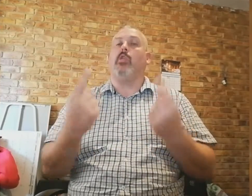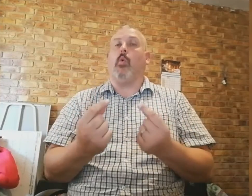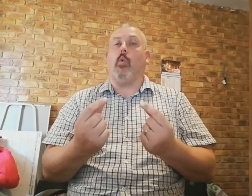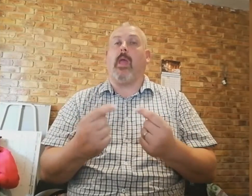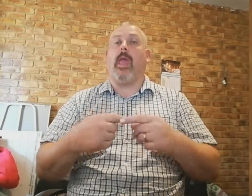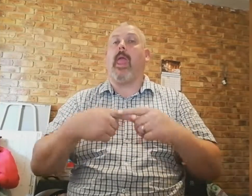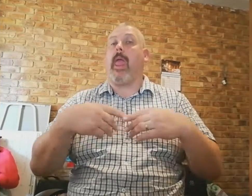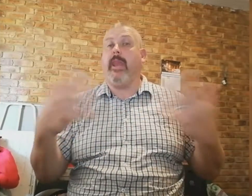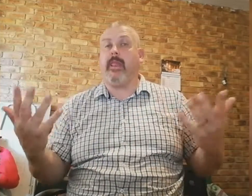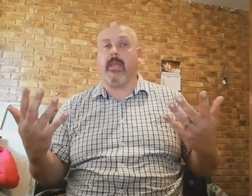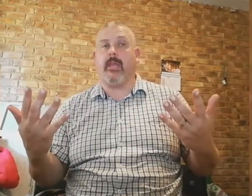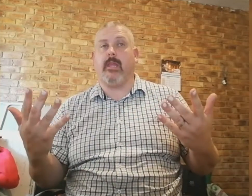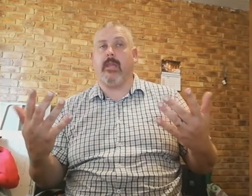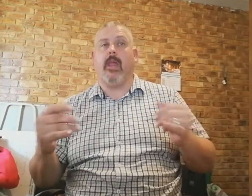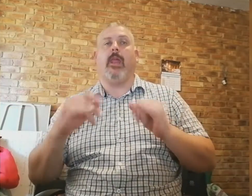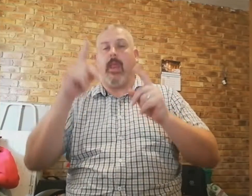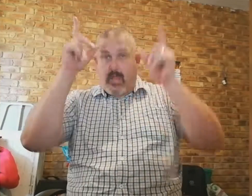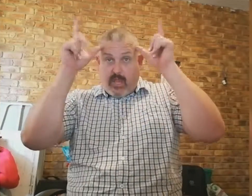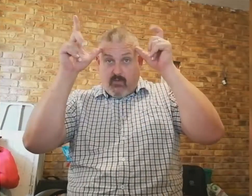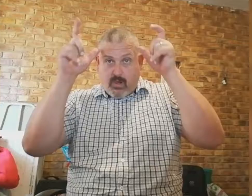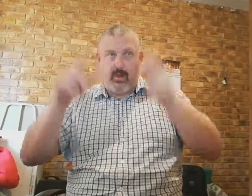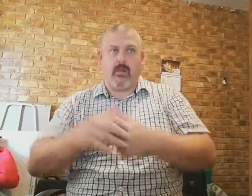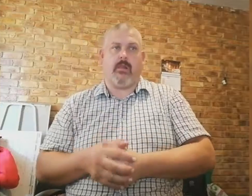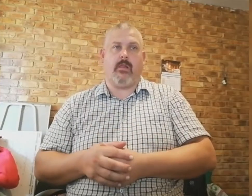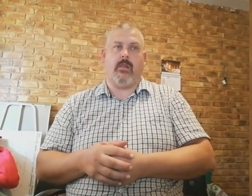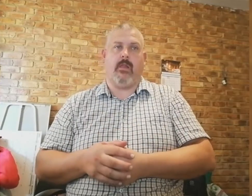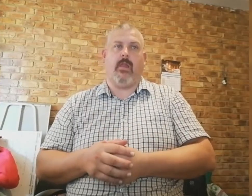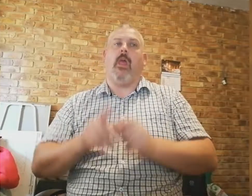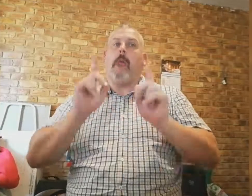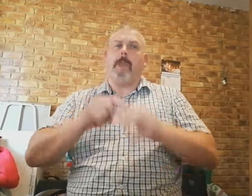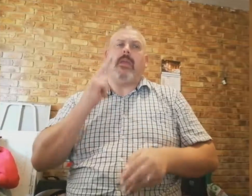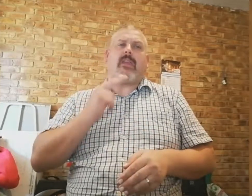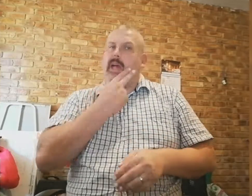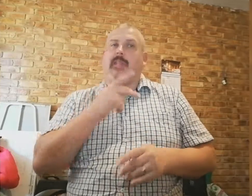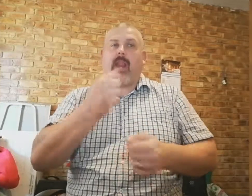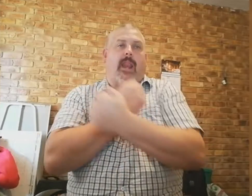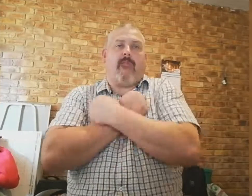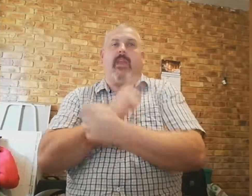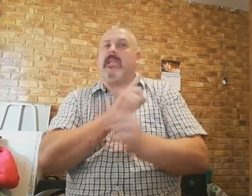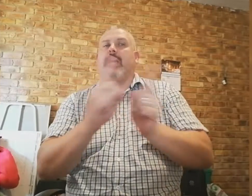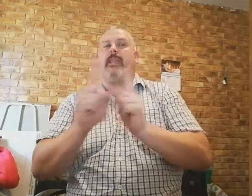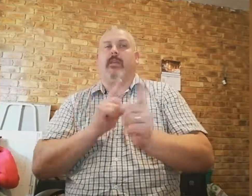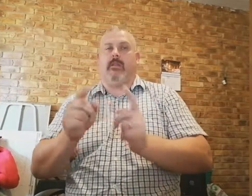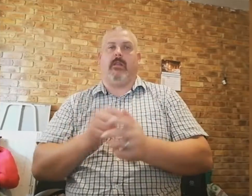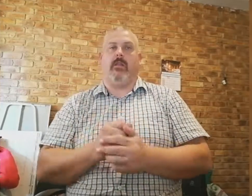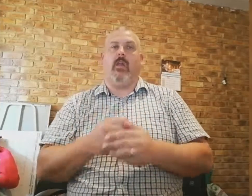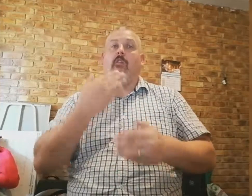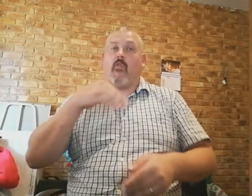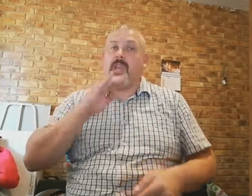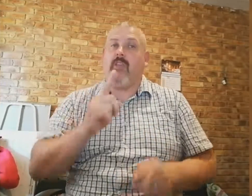do anything evil. Be kind and loving each other. Forgive